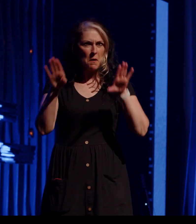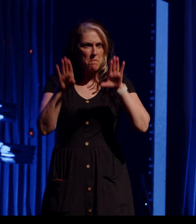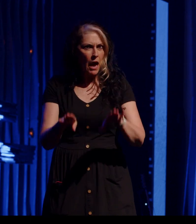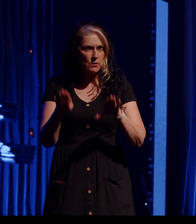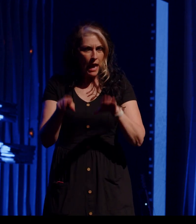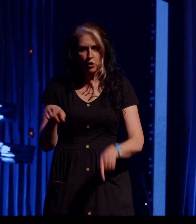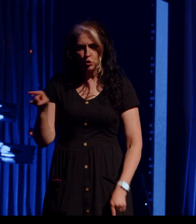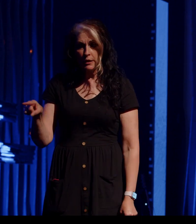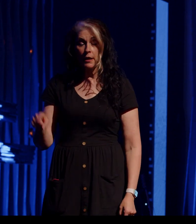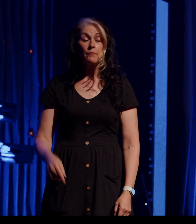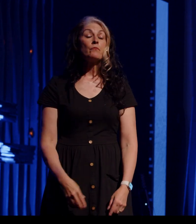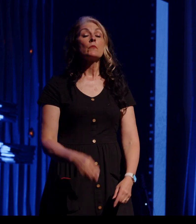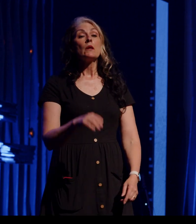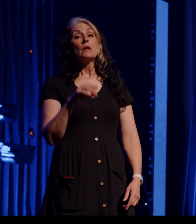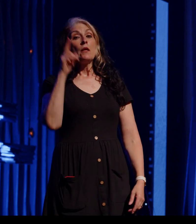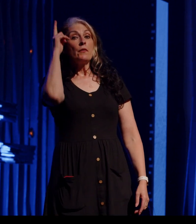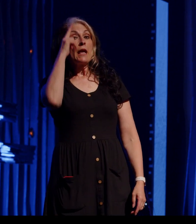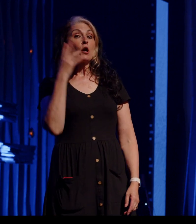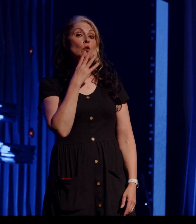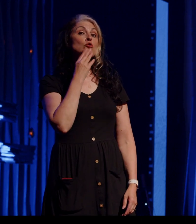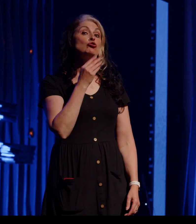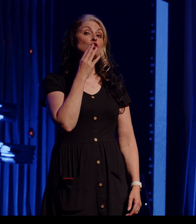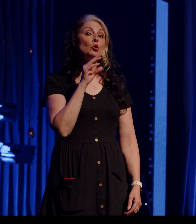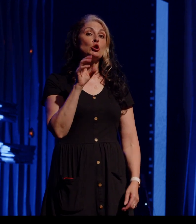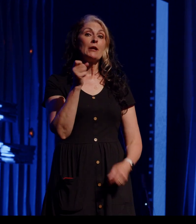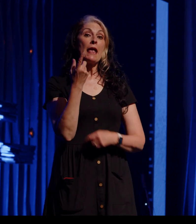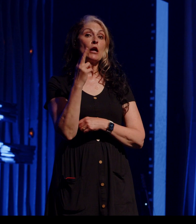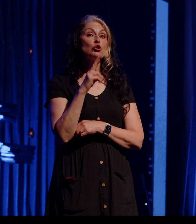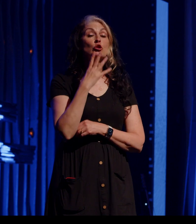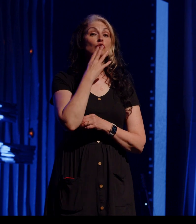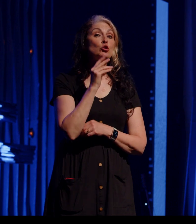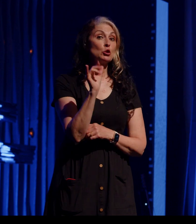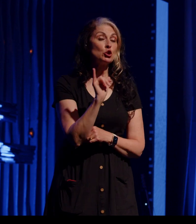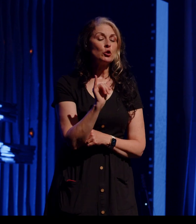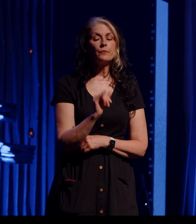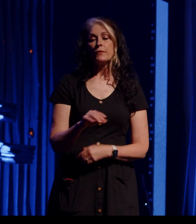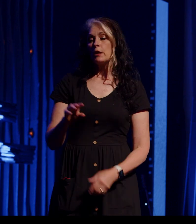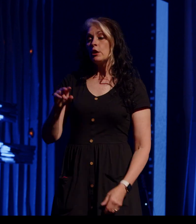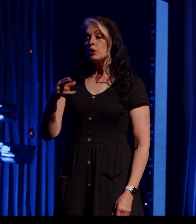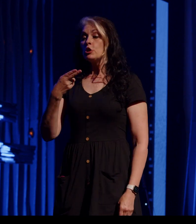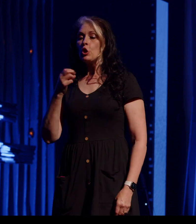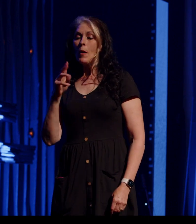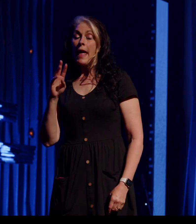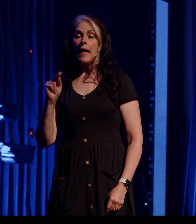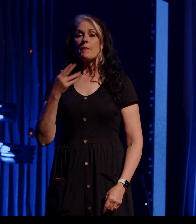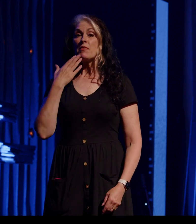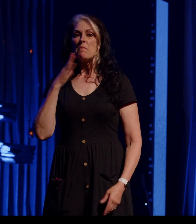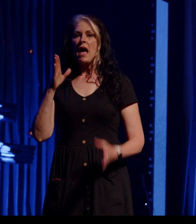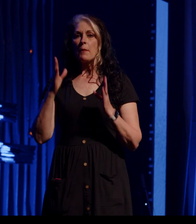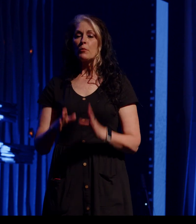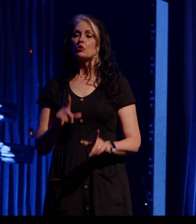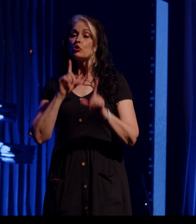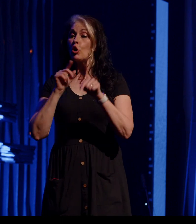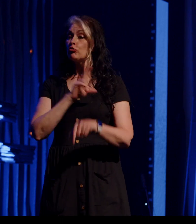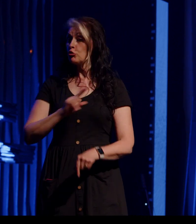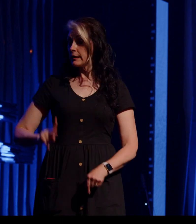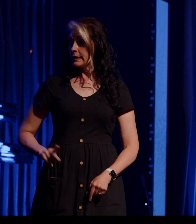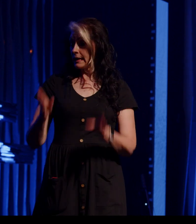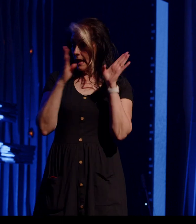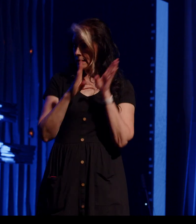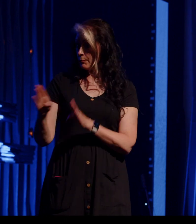Mordecai was Jewish, so was Esther. And so he went to the king and devised this plan to have all the Jews,